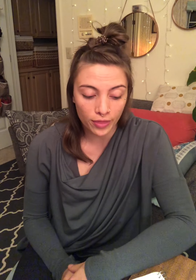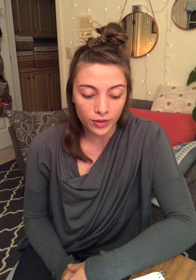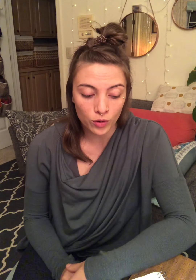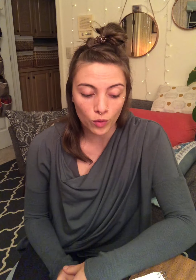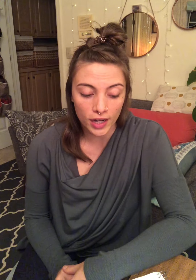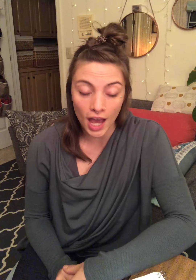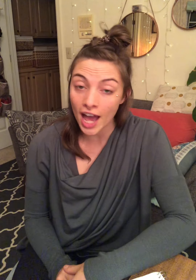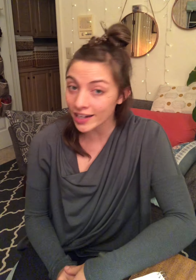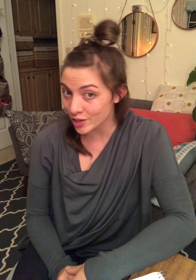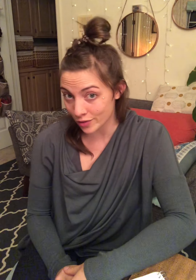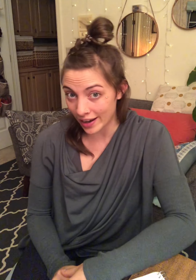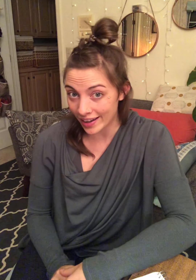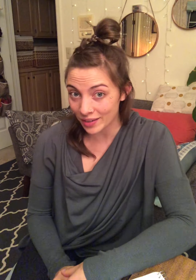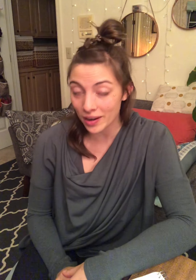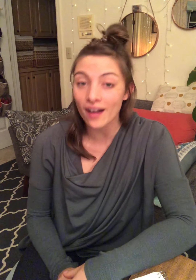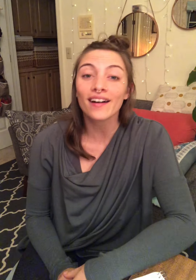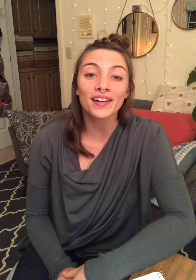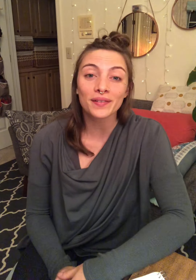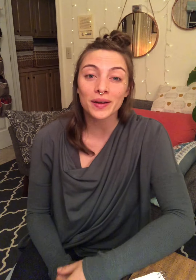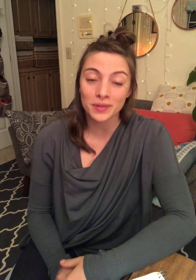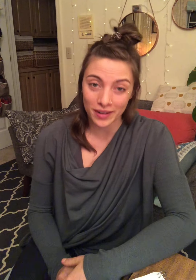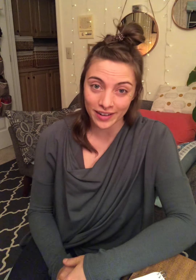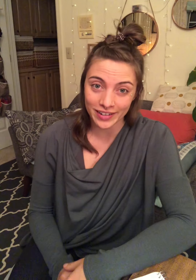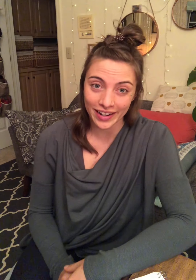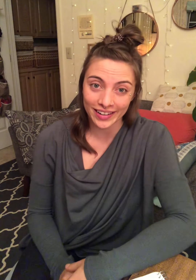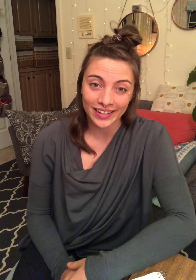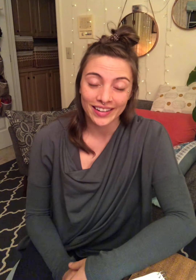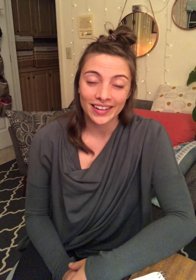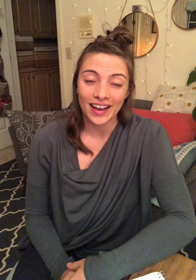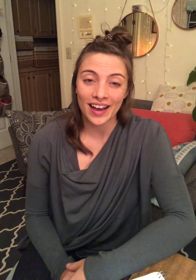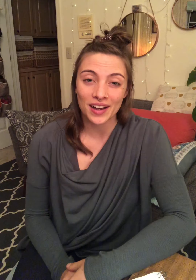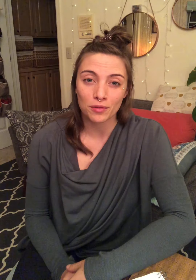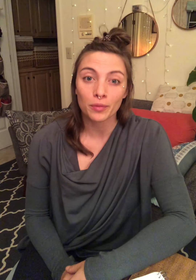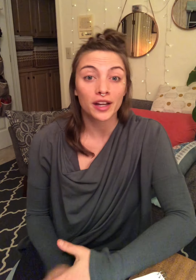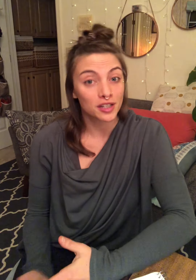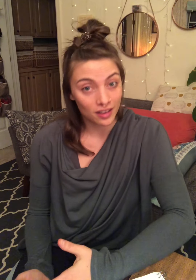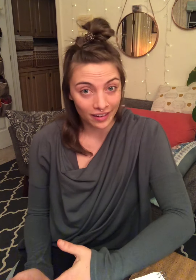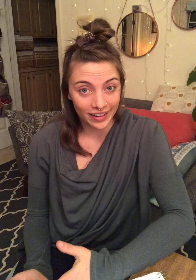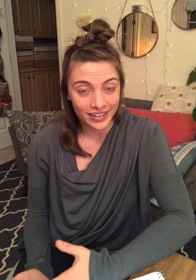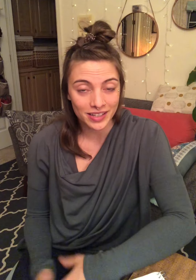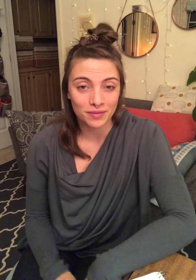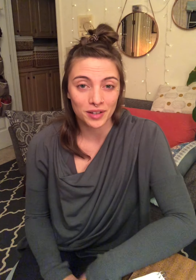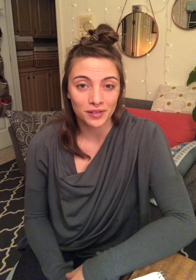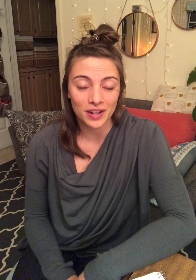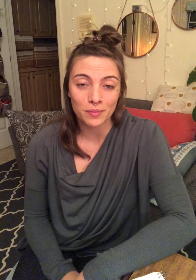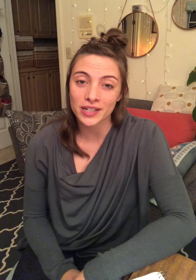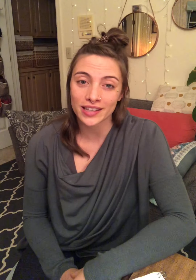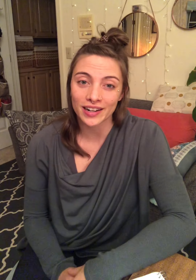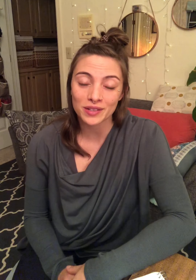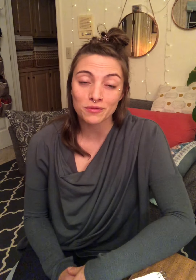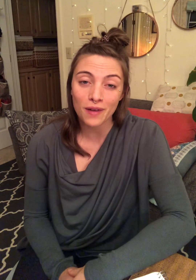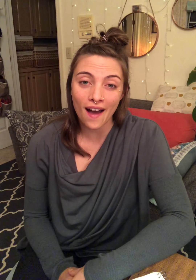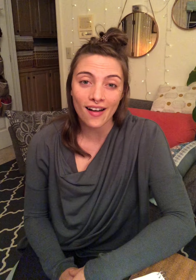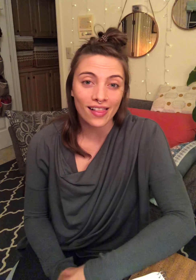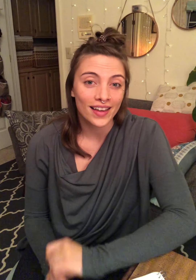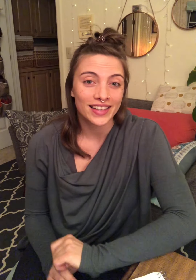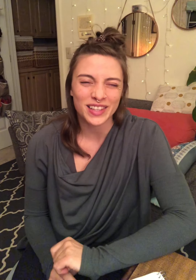through 100. We got all the way up to 100. Well, we actually learned some new numbers there as well. So